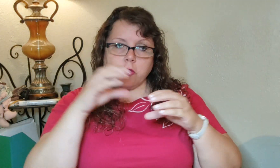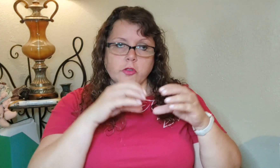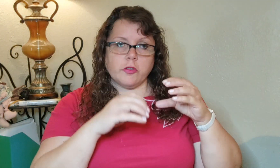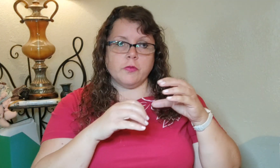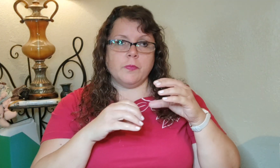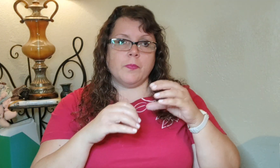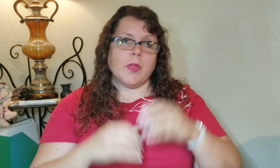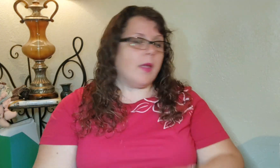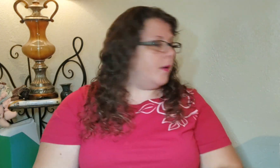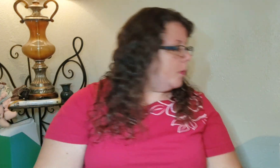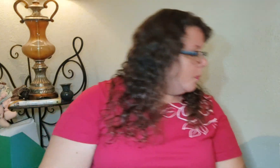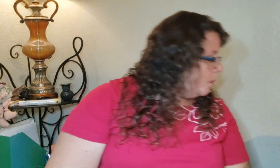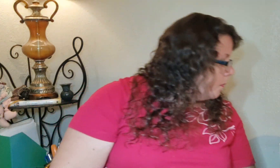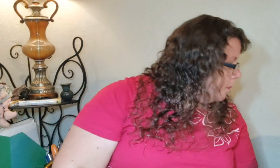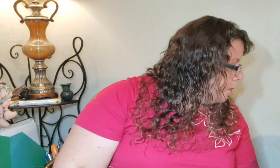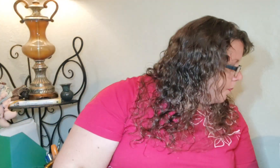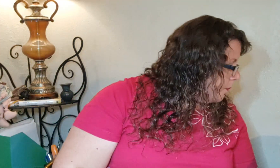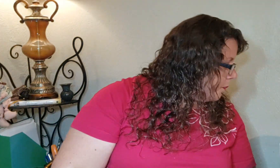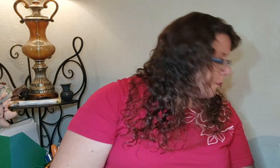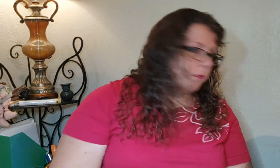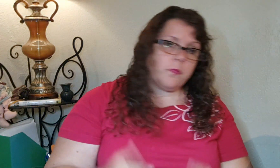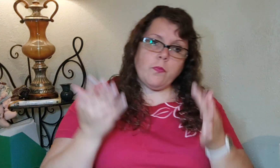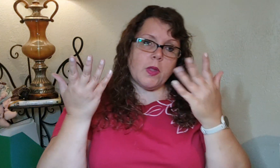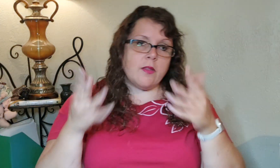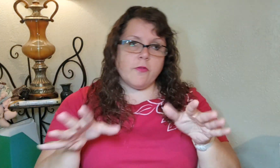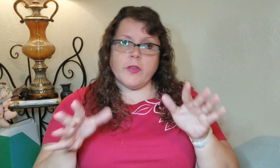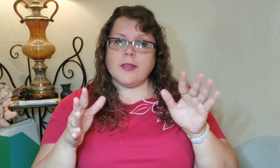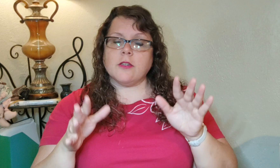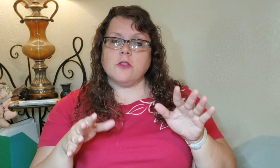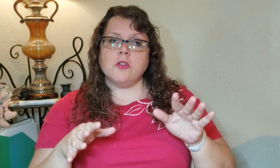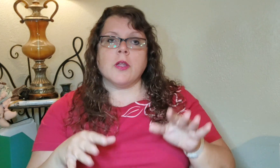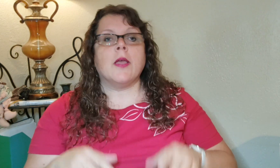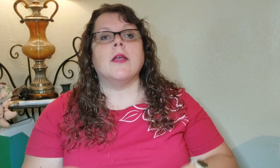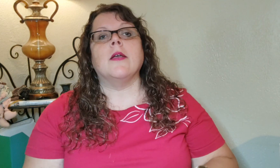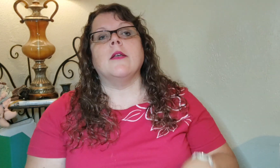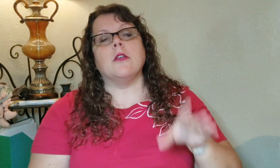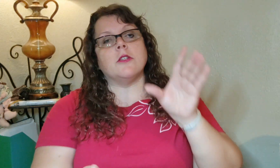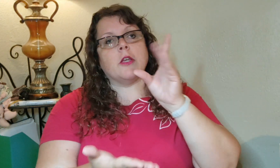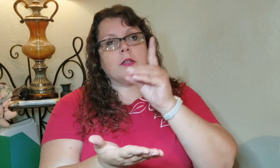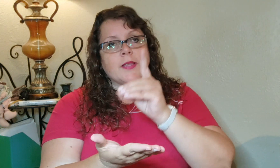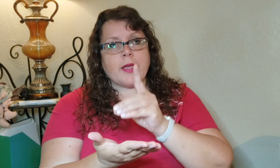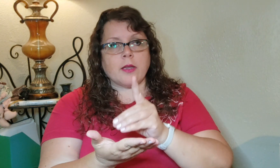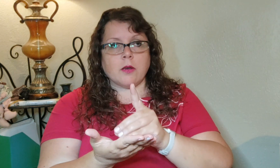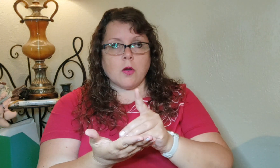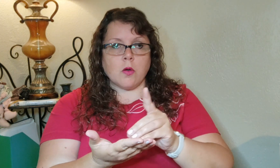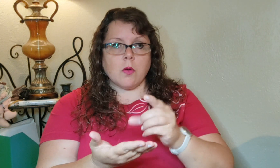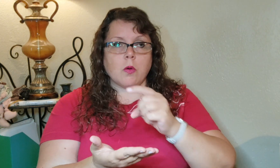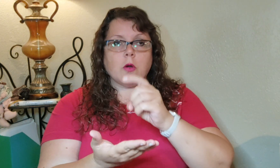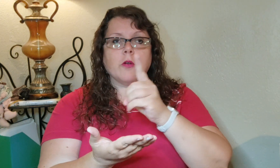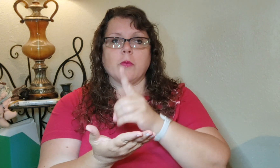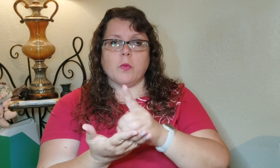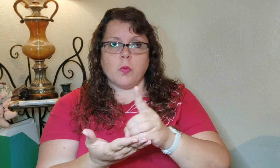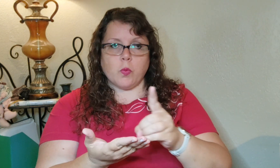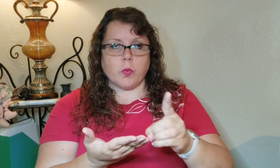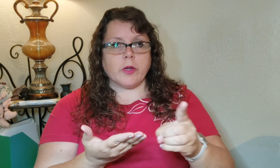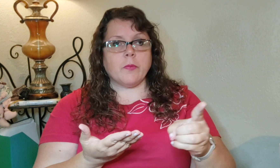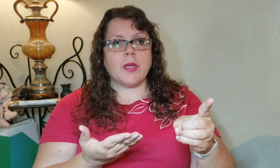search, and finish. So you're saying, or 1